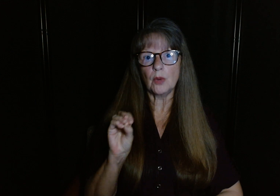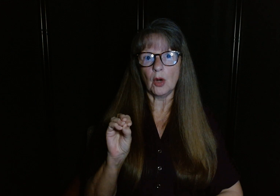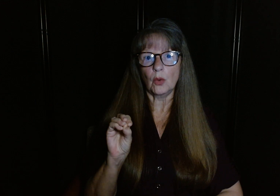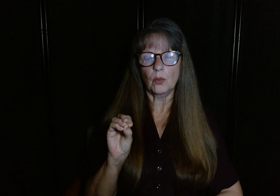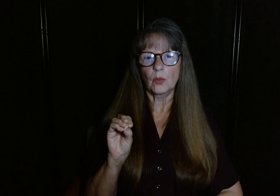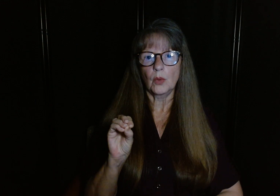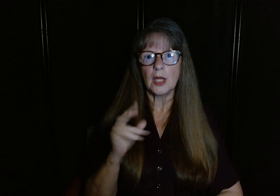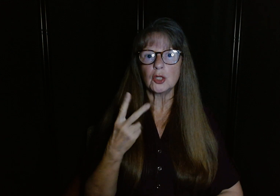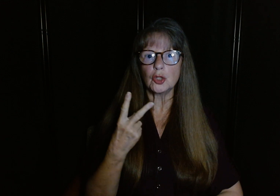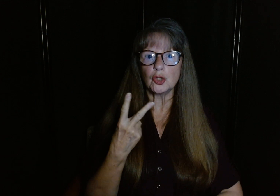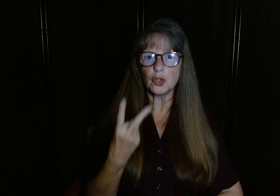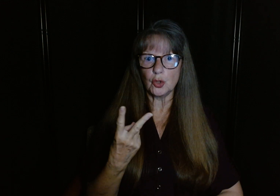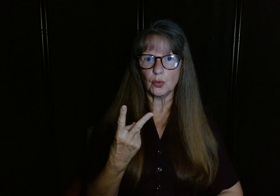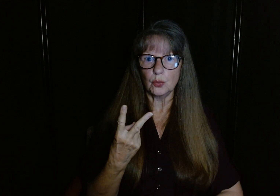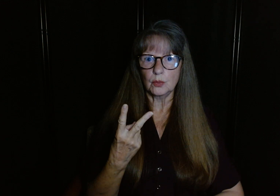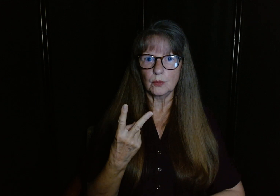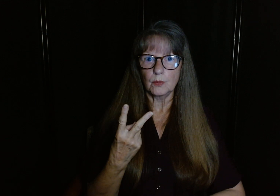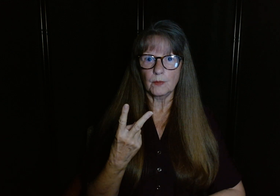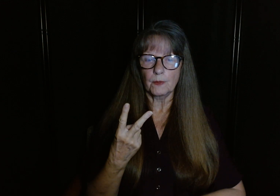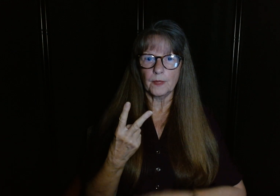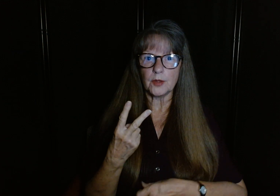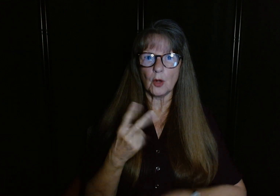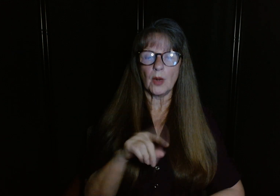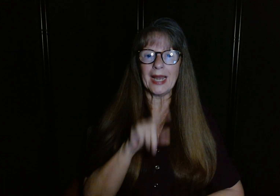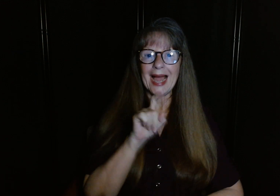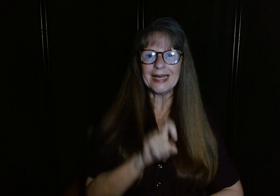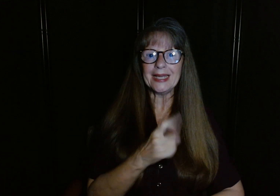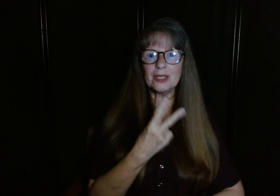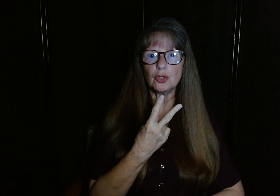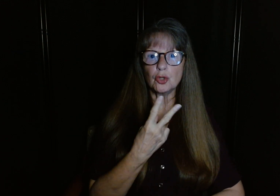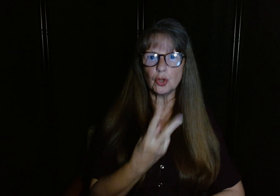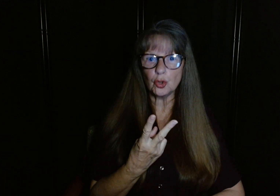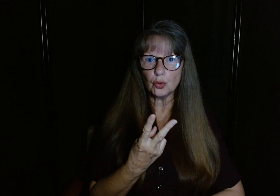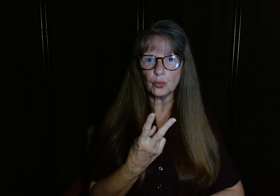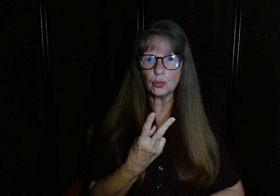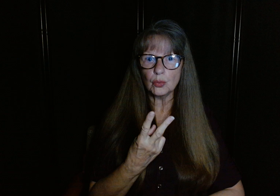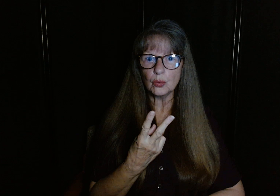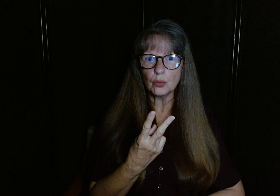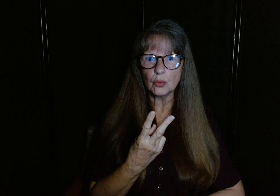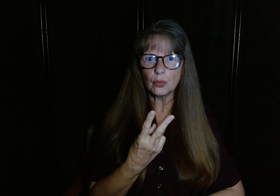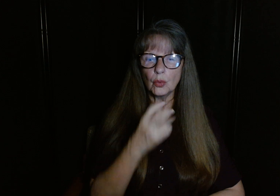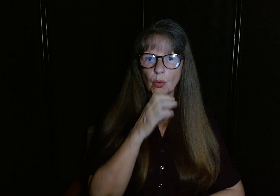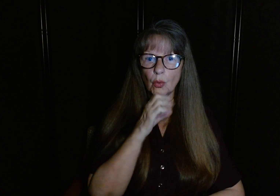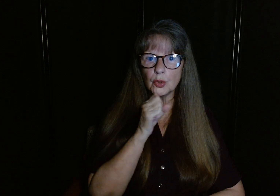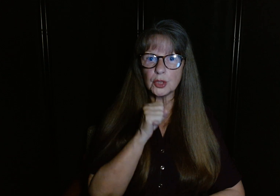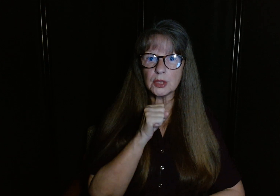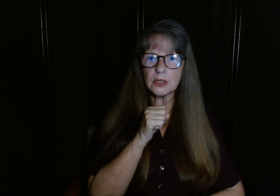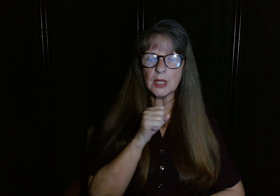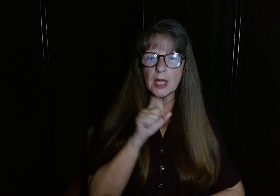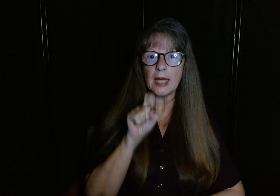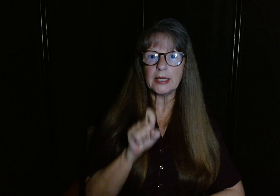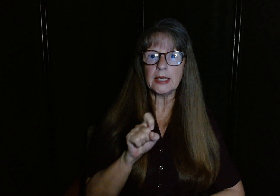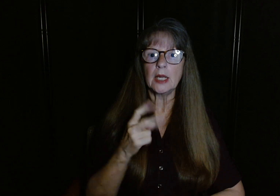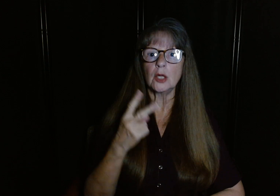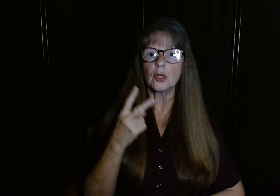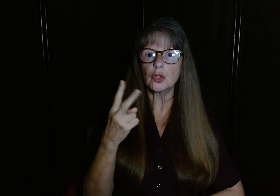TWO. Two. So and I need two oranges. I need